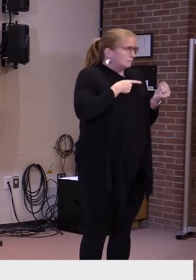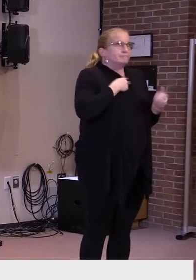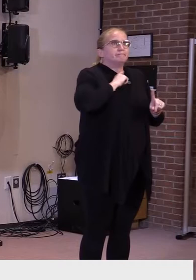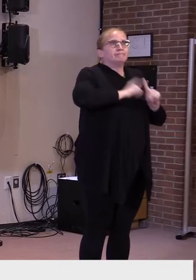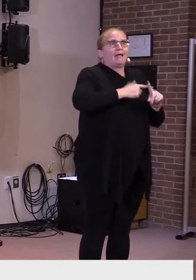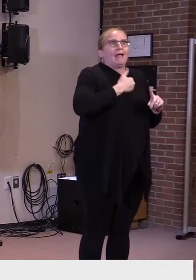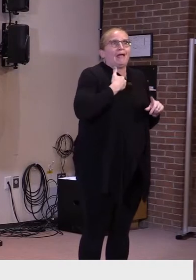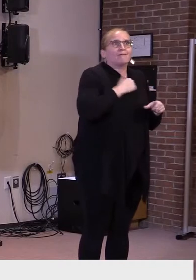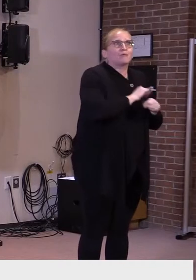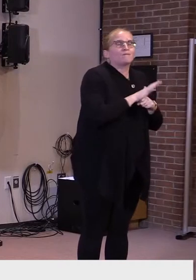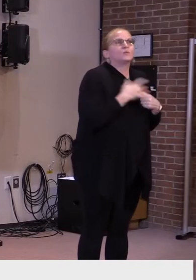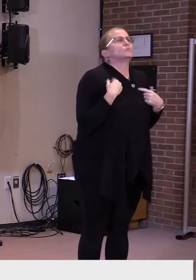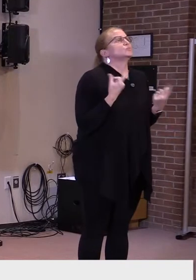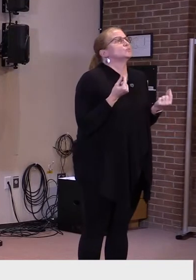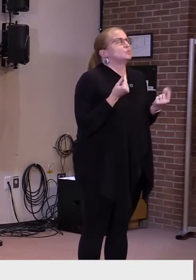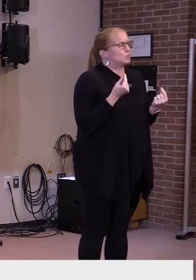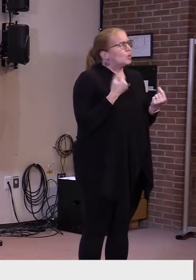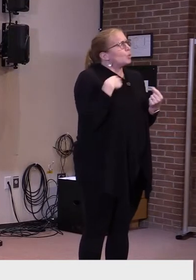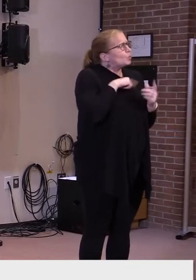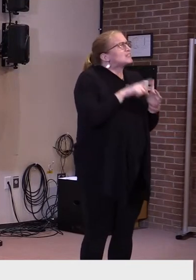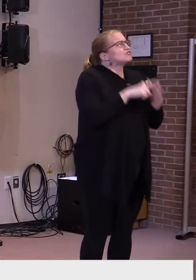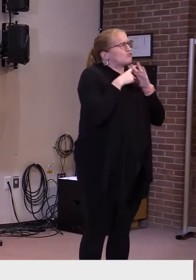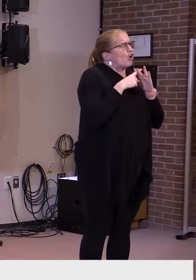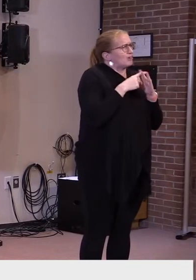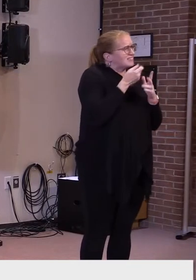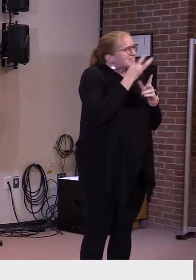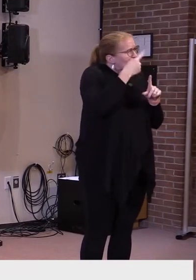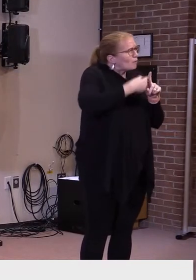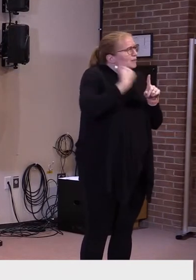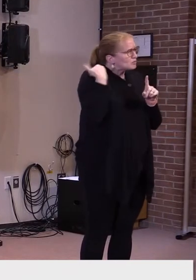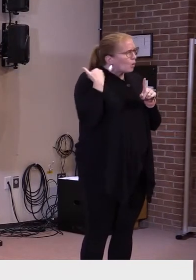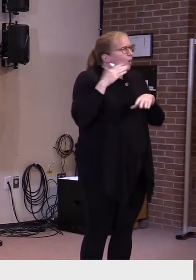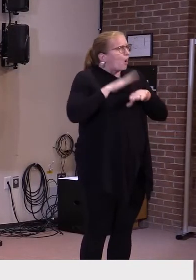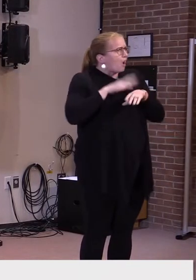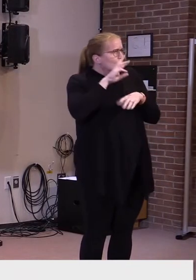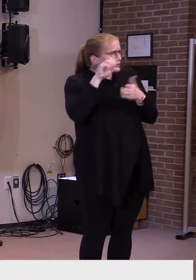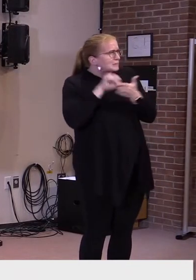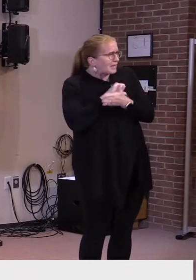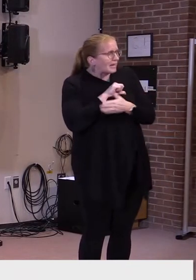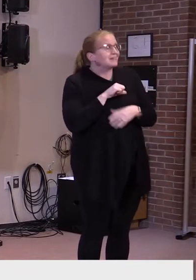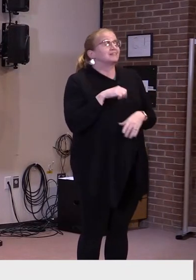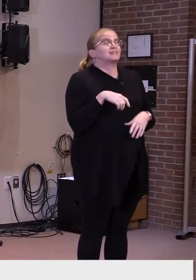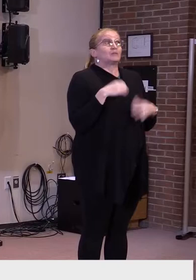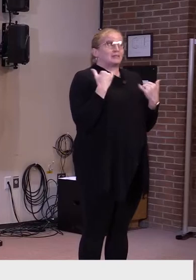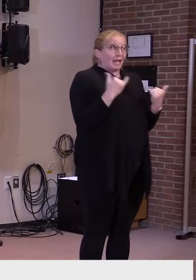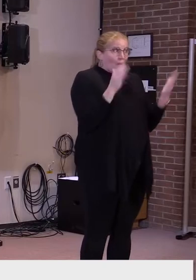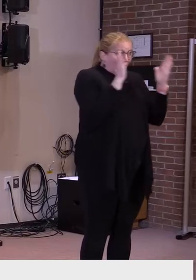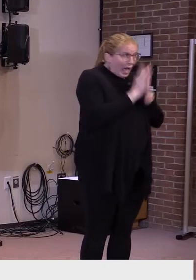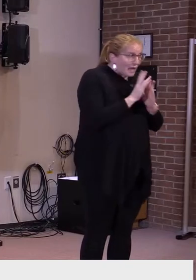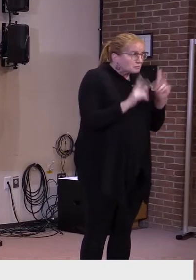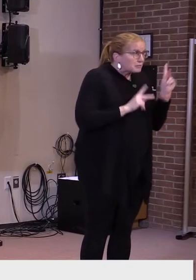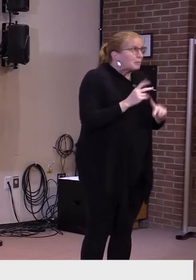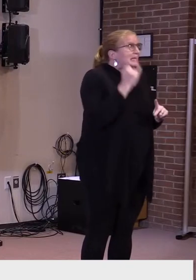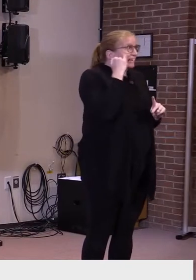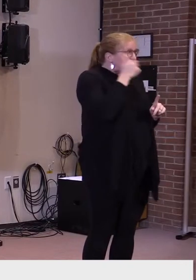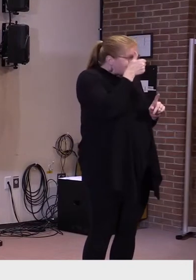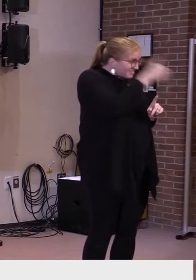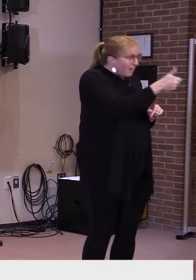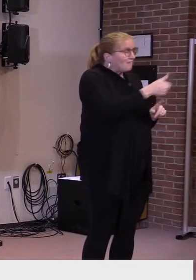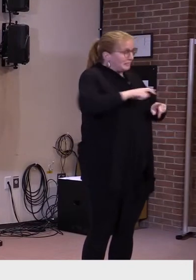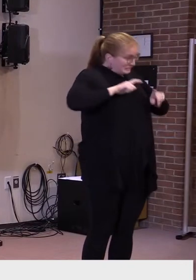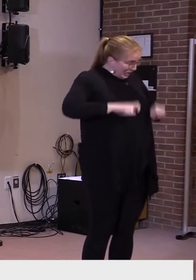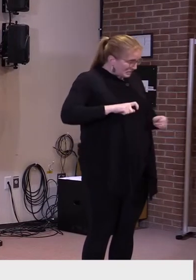department's website several months ago, and we are now asking people to reach out immediately to their contacts following